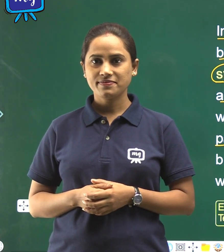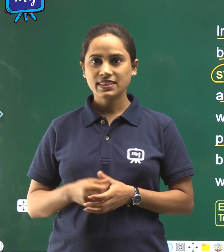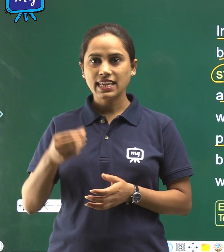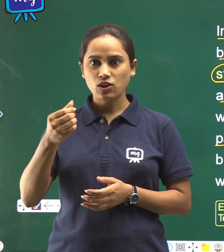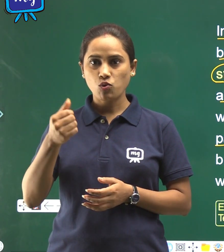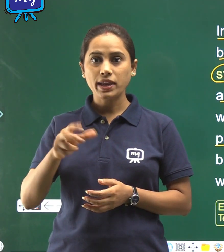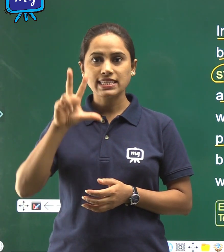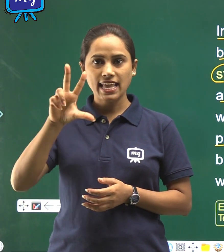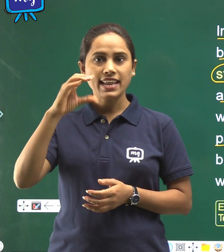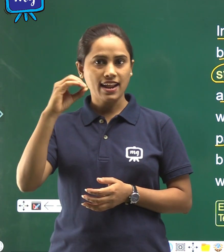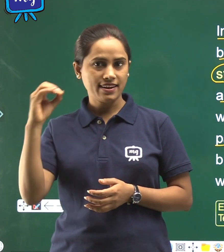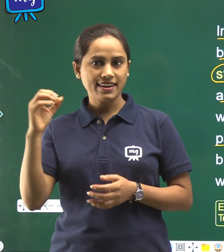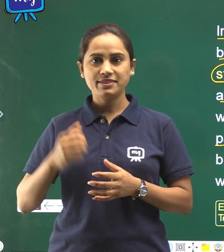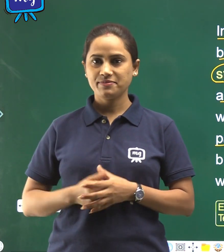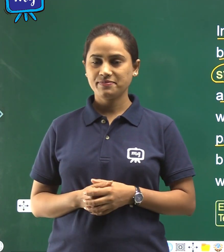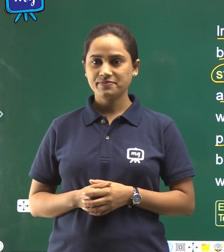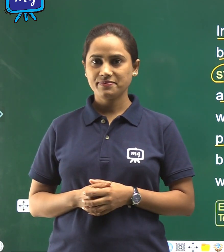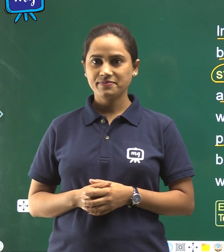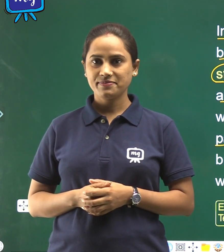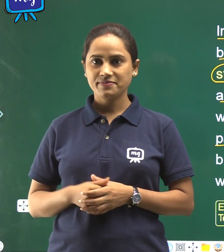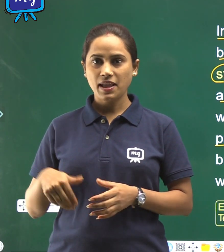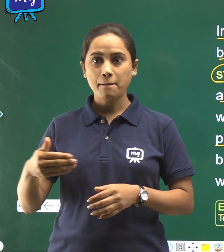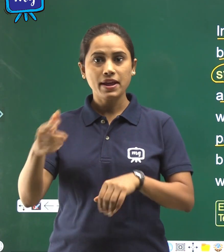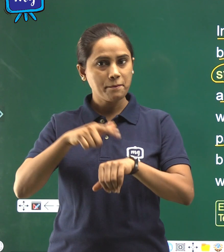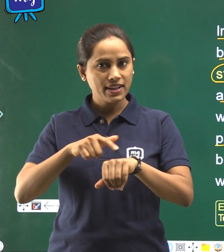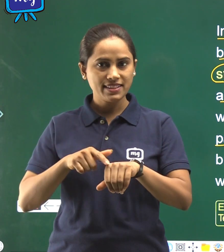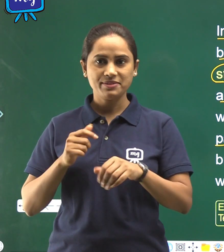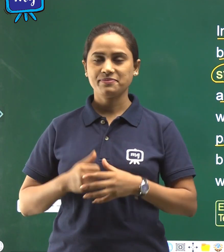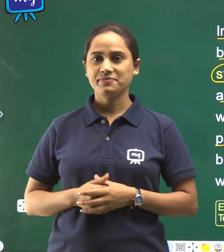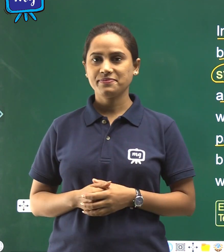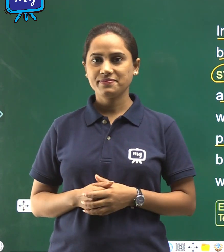rupees 800 per month,